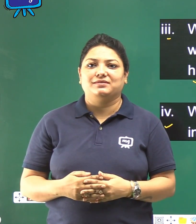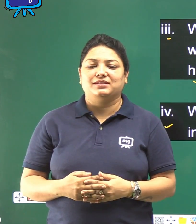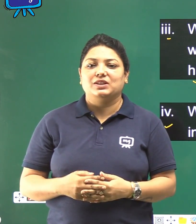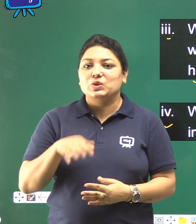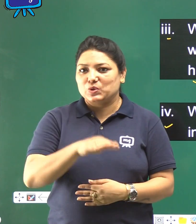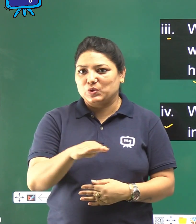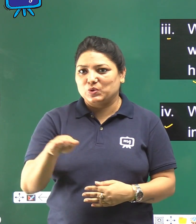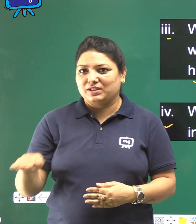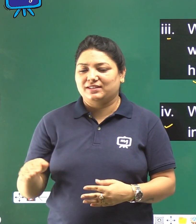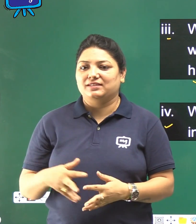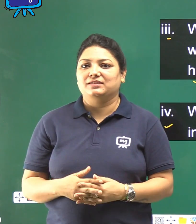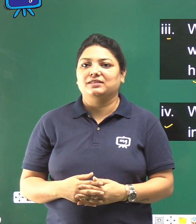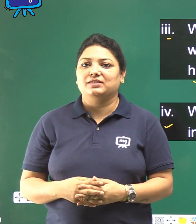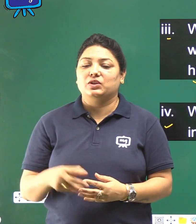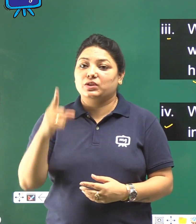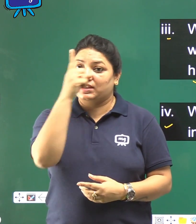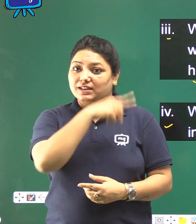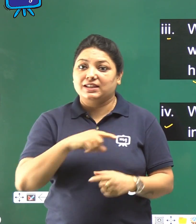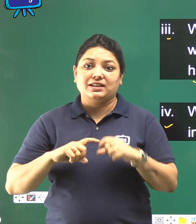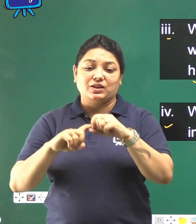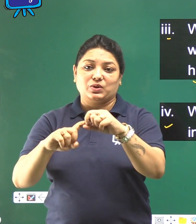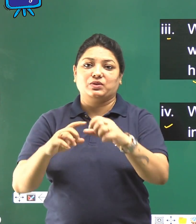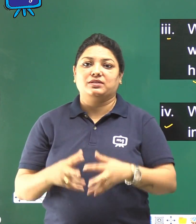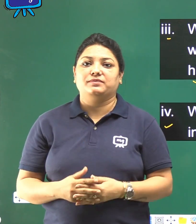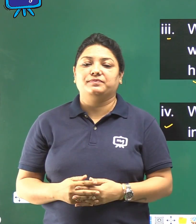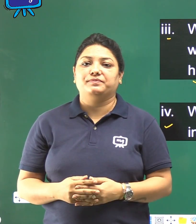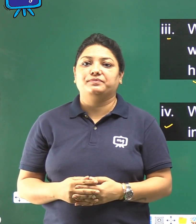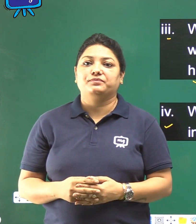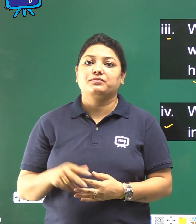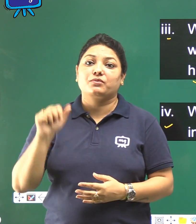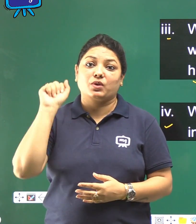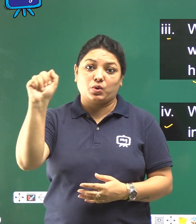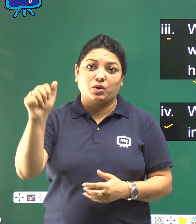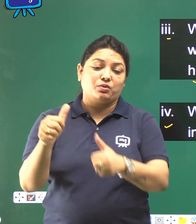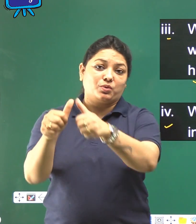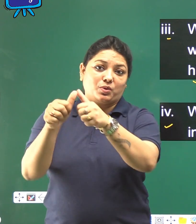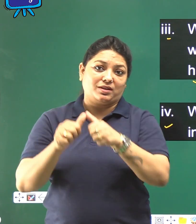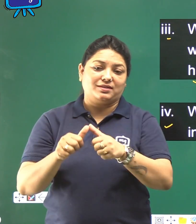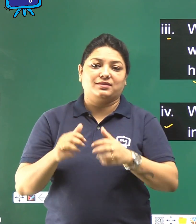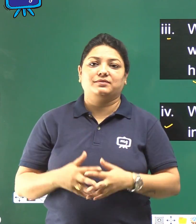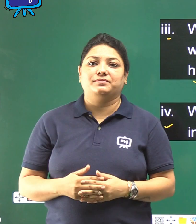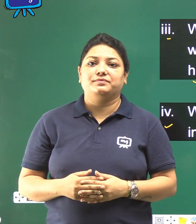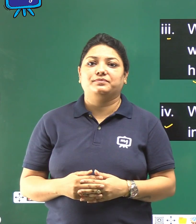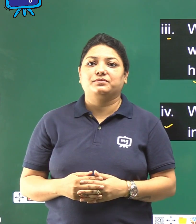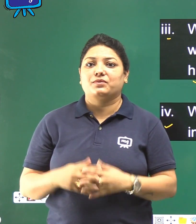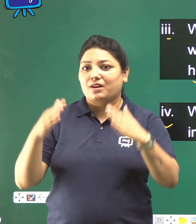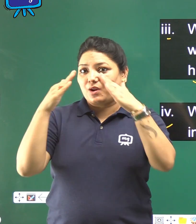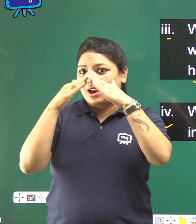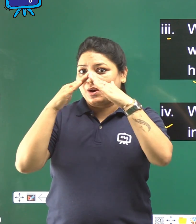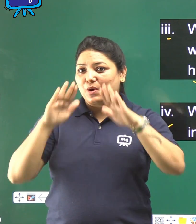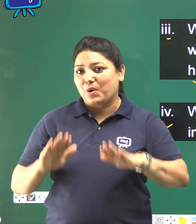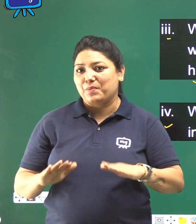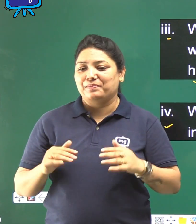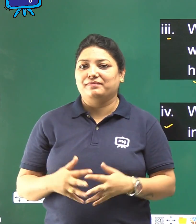So, children, these are the questions you have to answer at home.